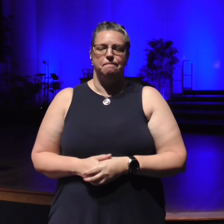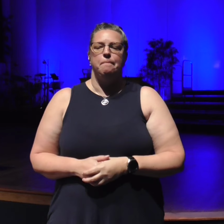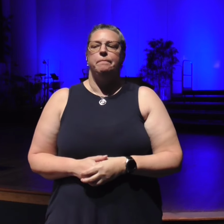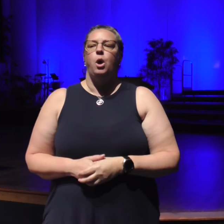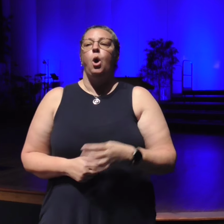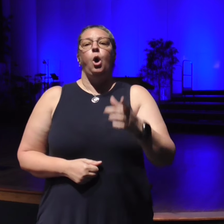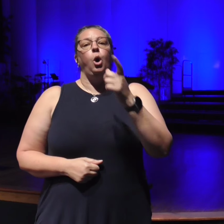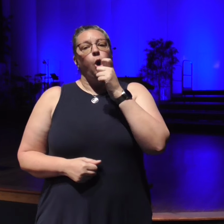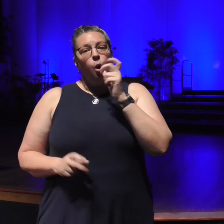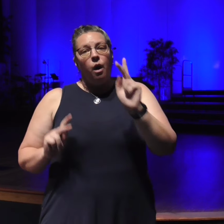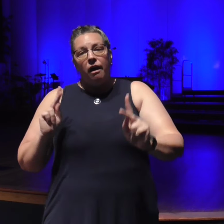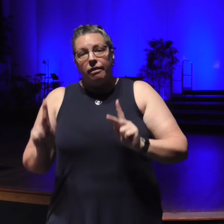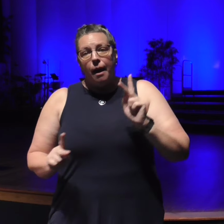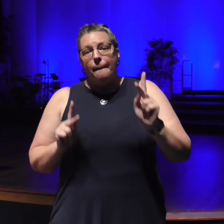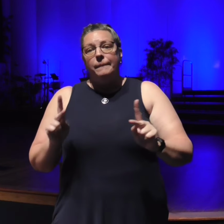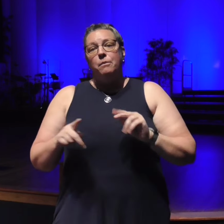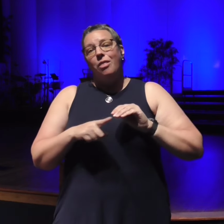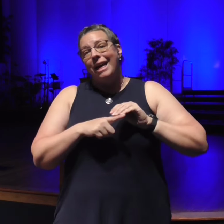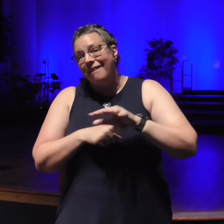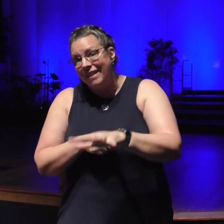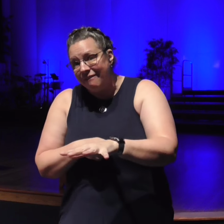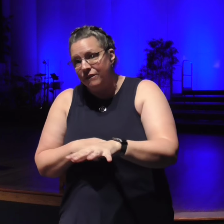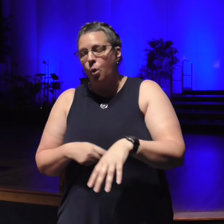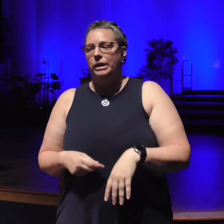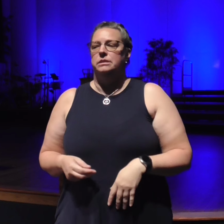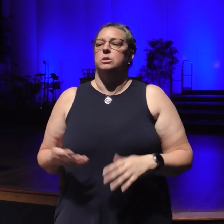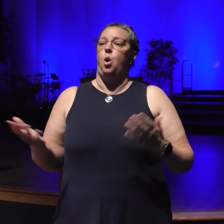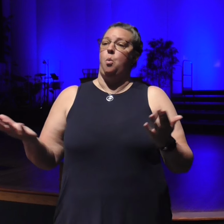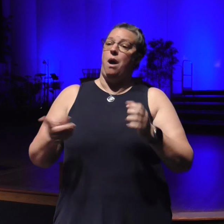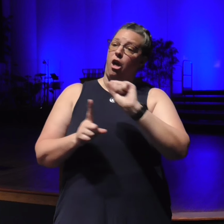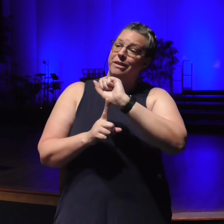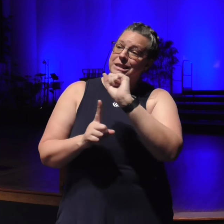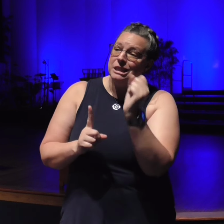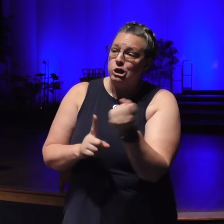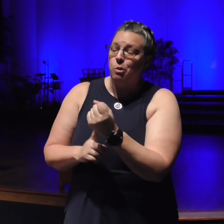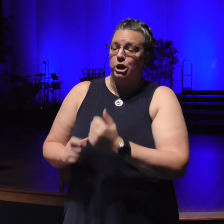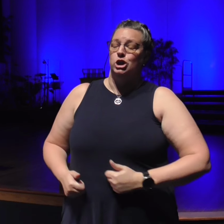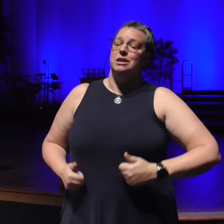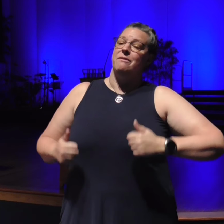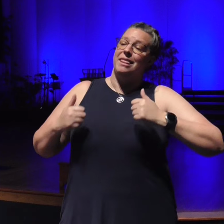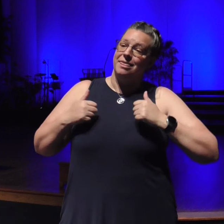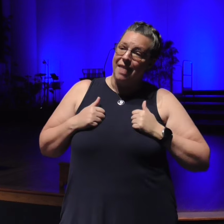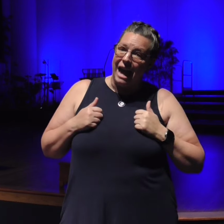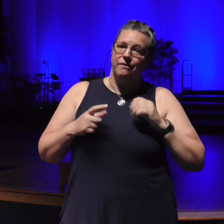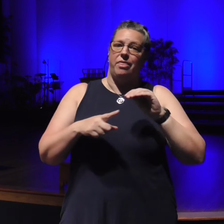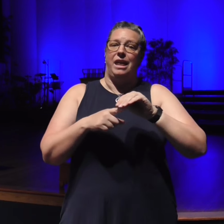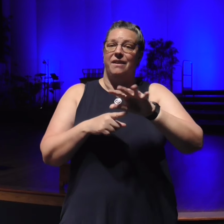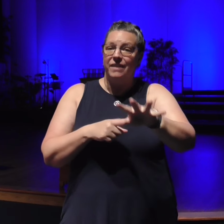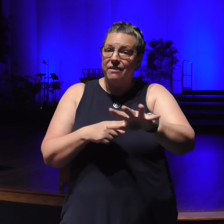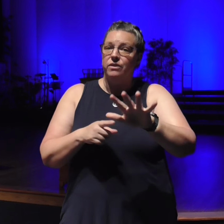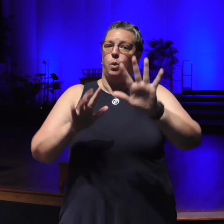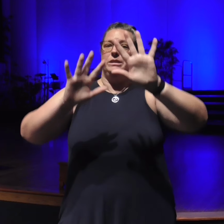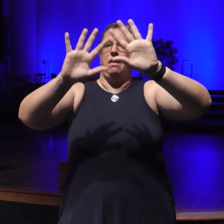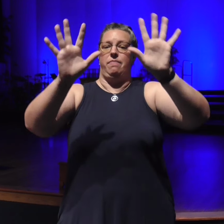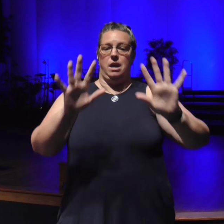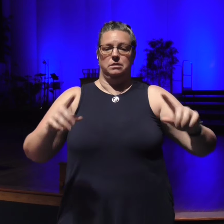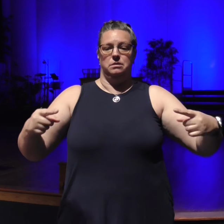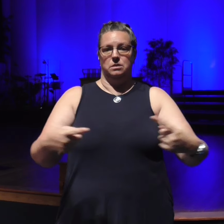the people that have influenced your tapestries. What are situations in your life that have influenced the tapestry,